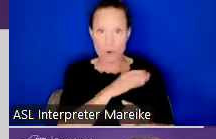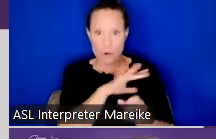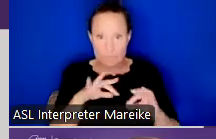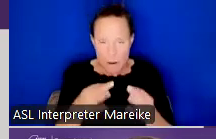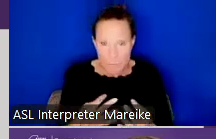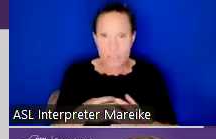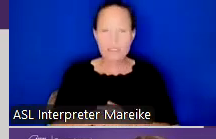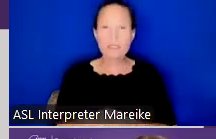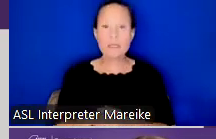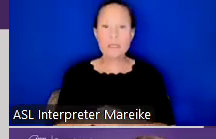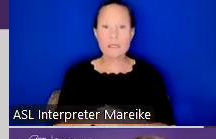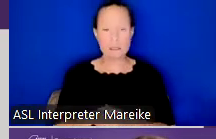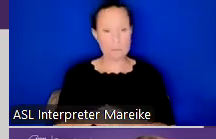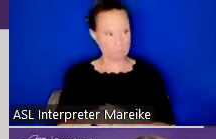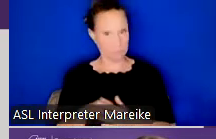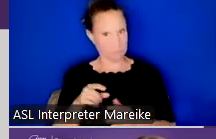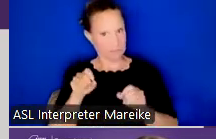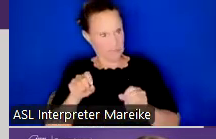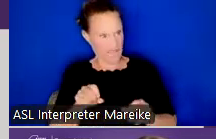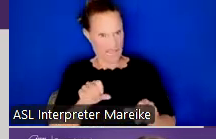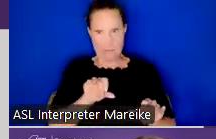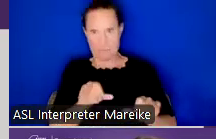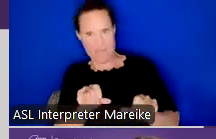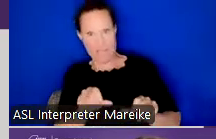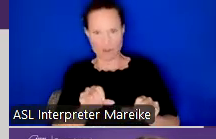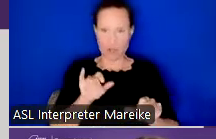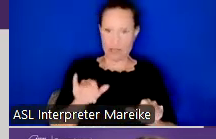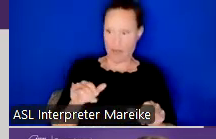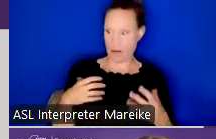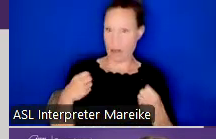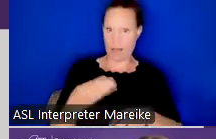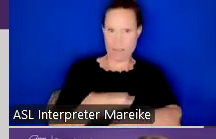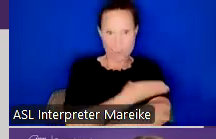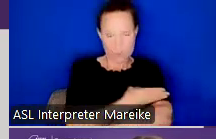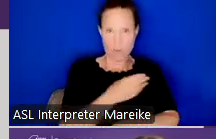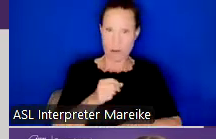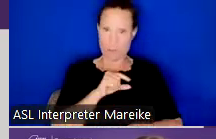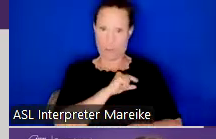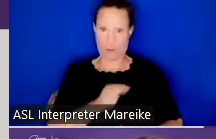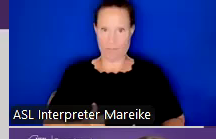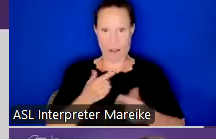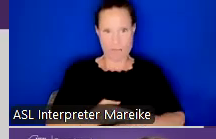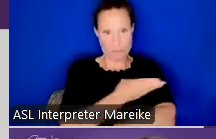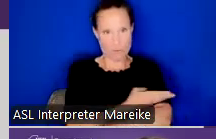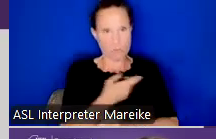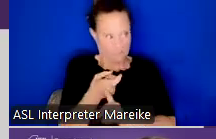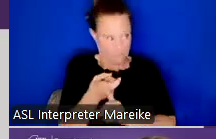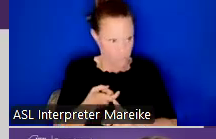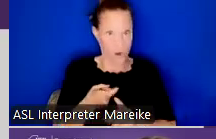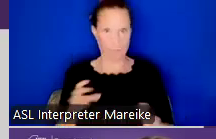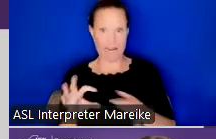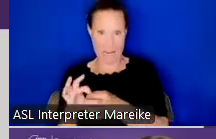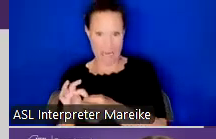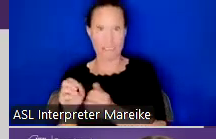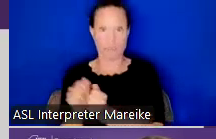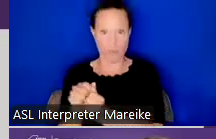just unmeasurable health outcomes there and quality of life improvement from getting these services.